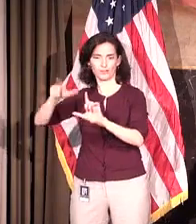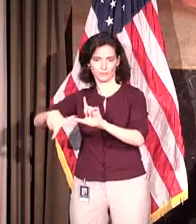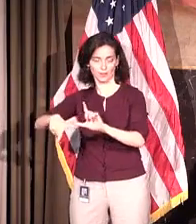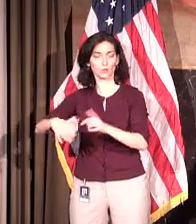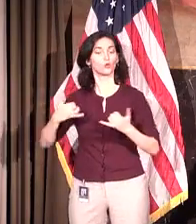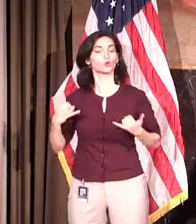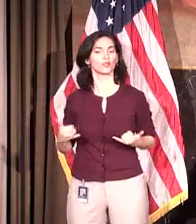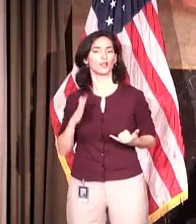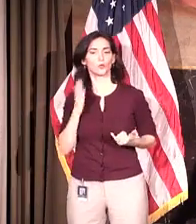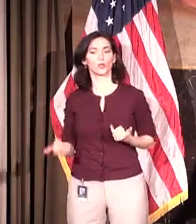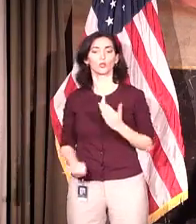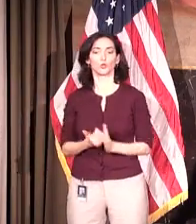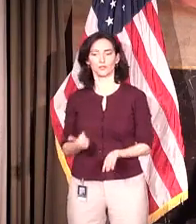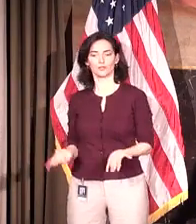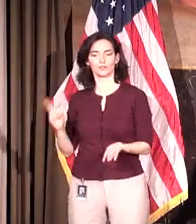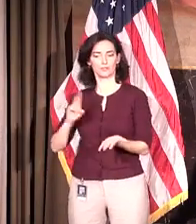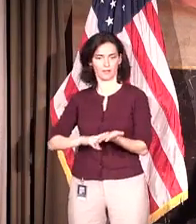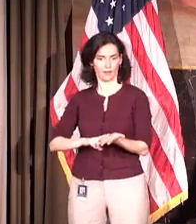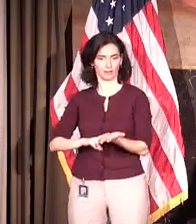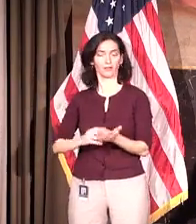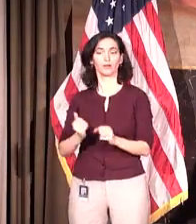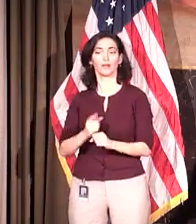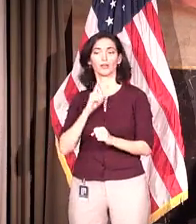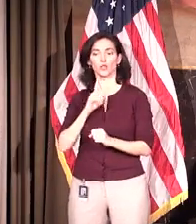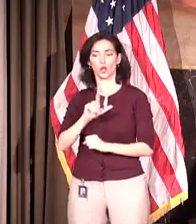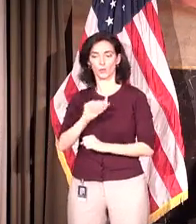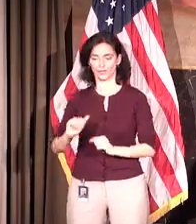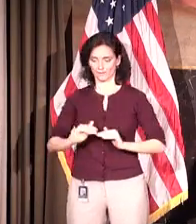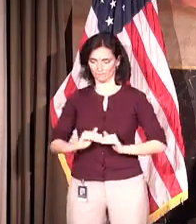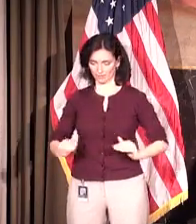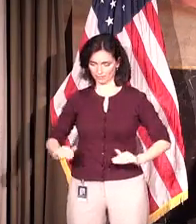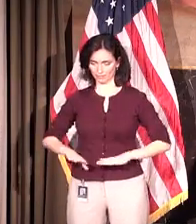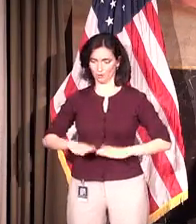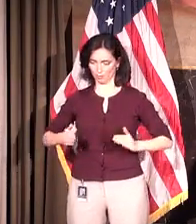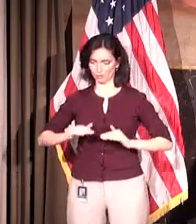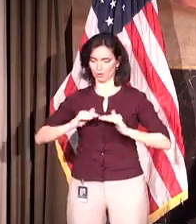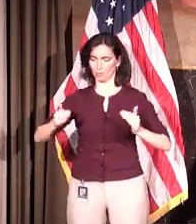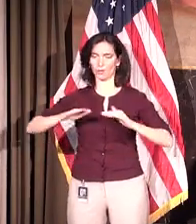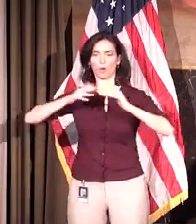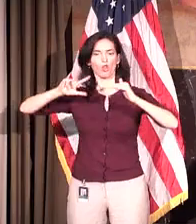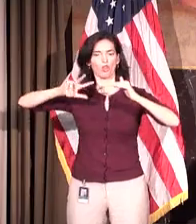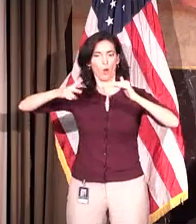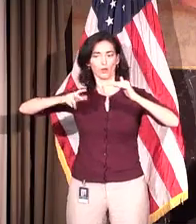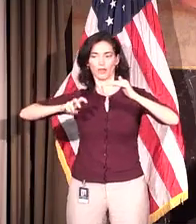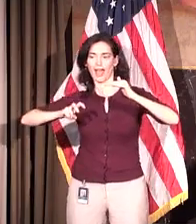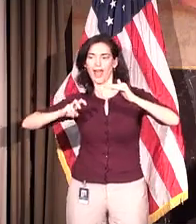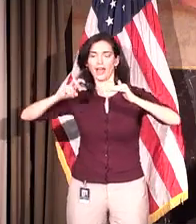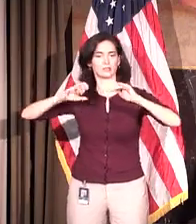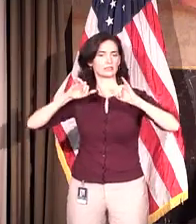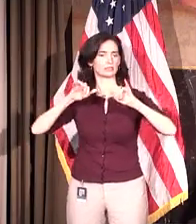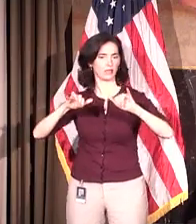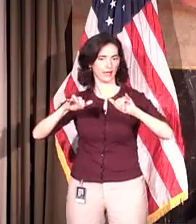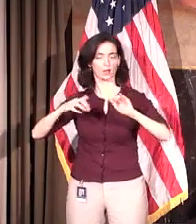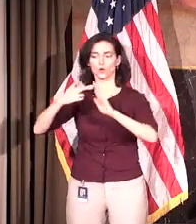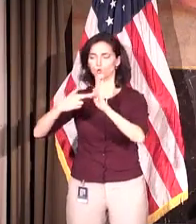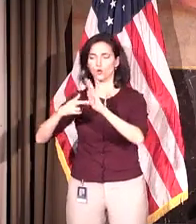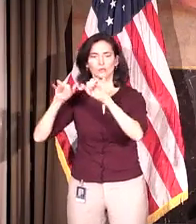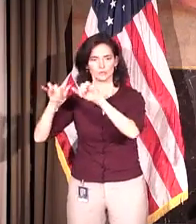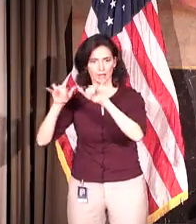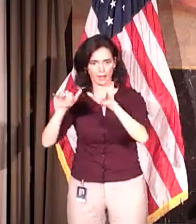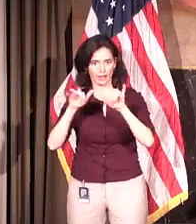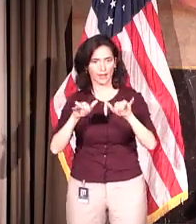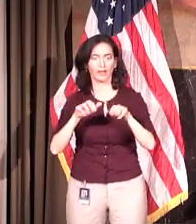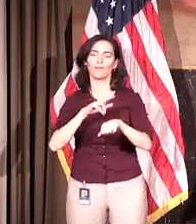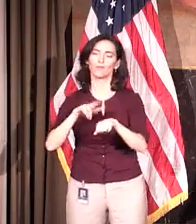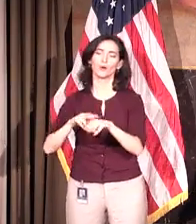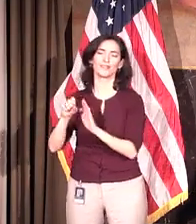or proclamation, to keep Louisiana in phase 3 with the same mitigation measures in place and restrictions, including, of course,